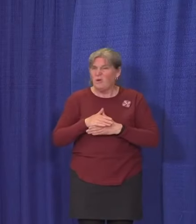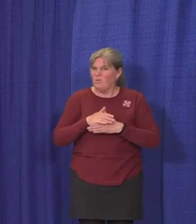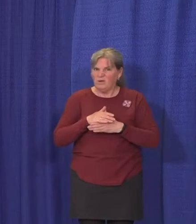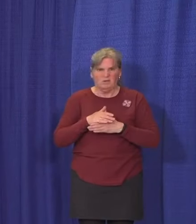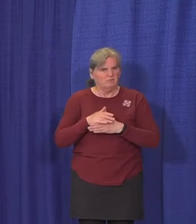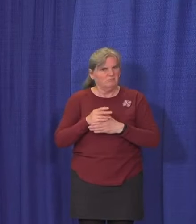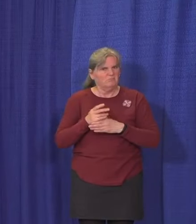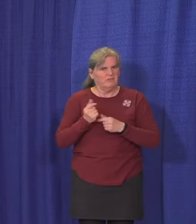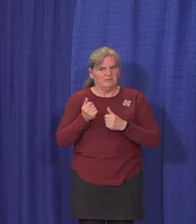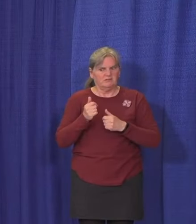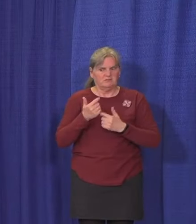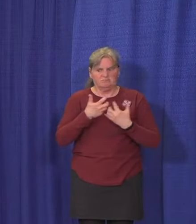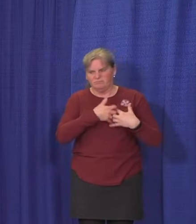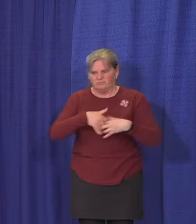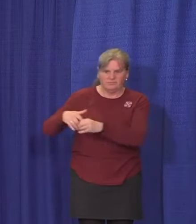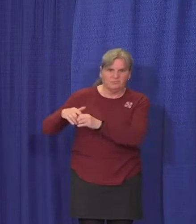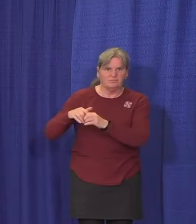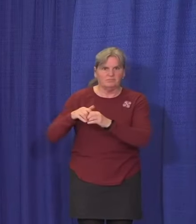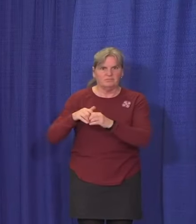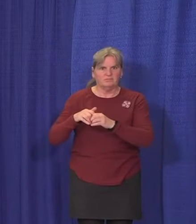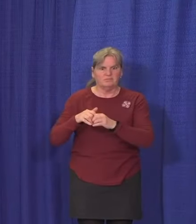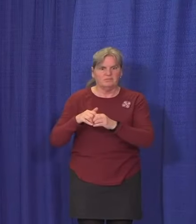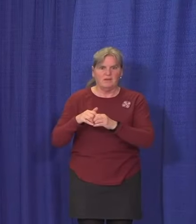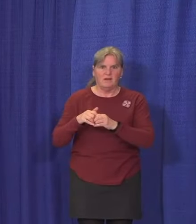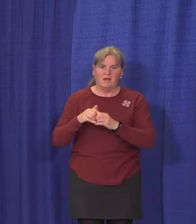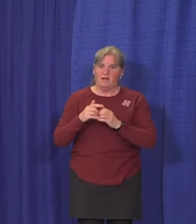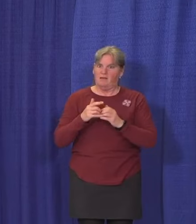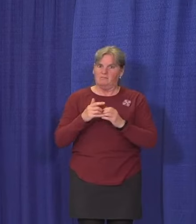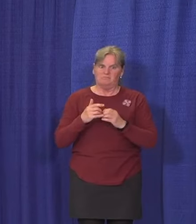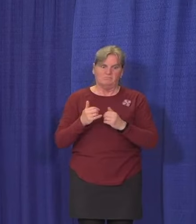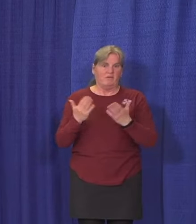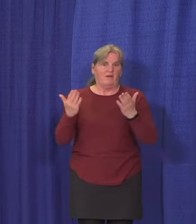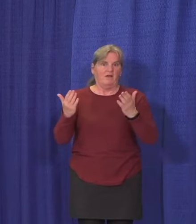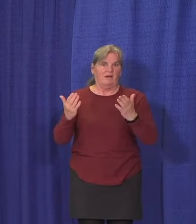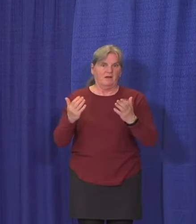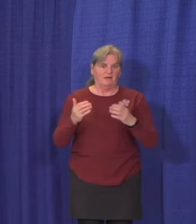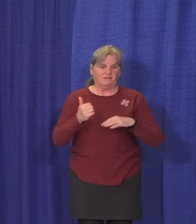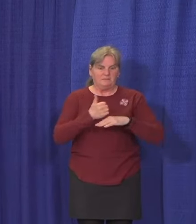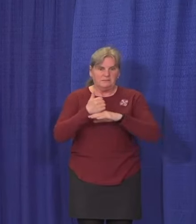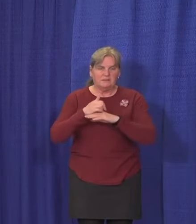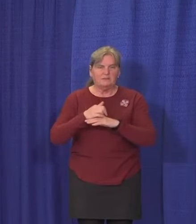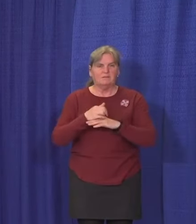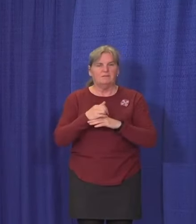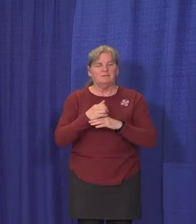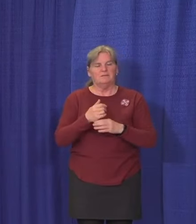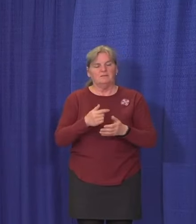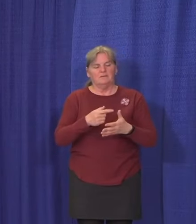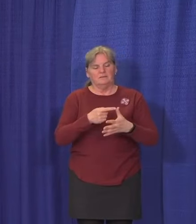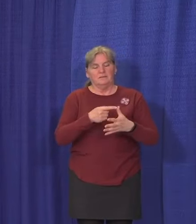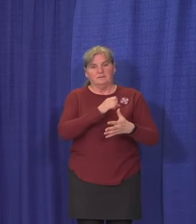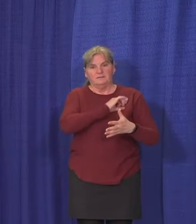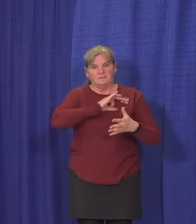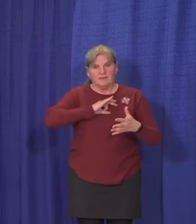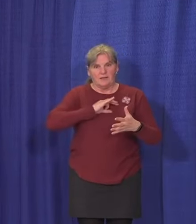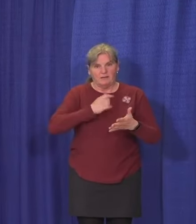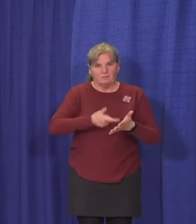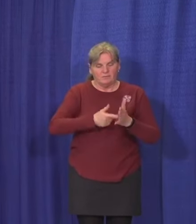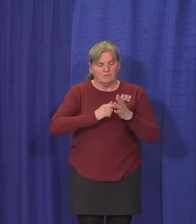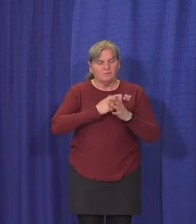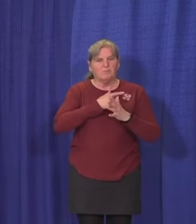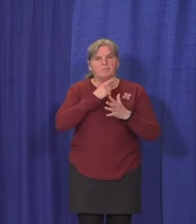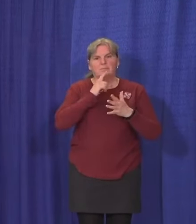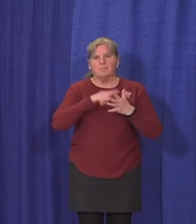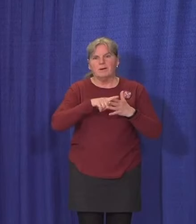the initial planning information that we have is that there will be staffing and logistical issues, but